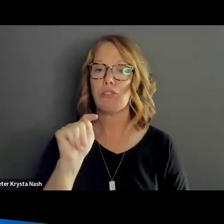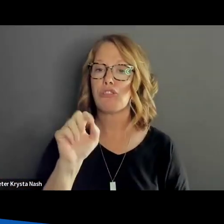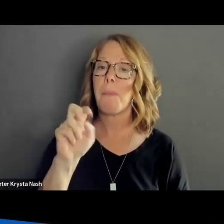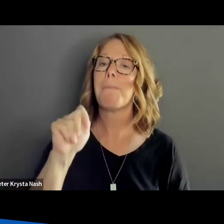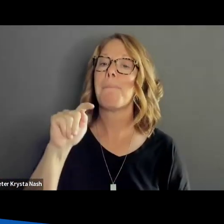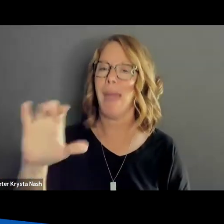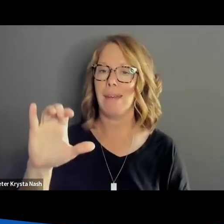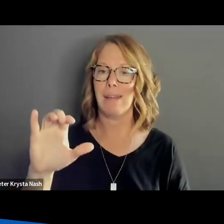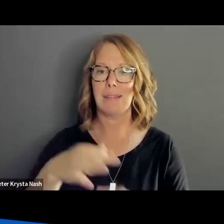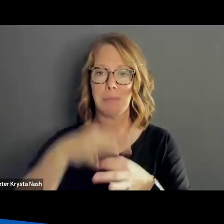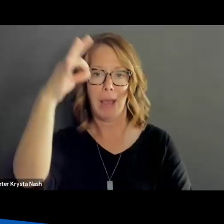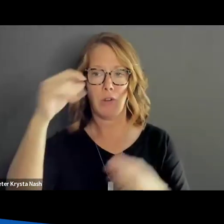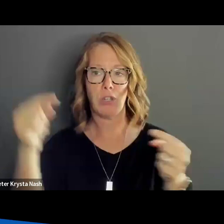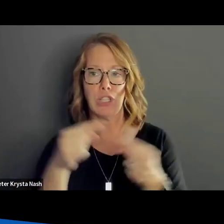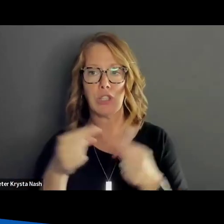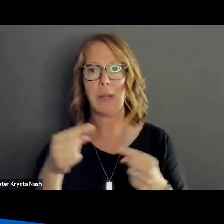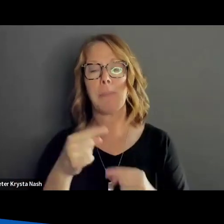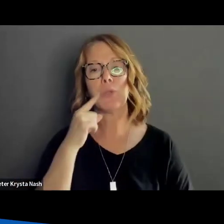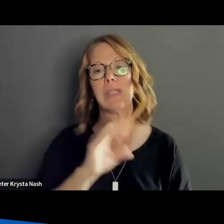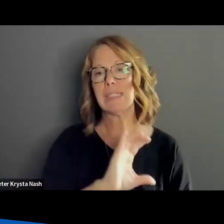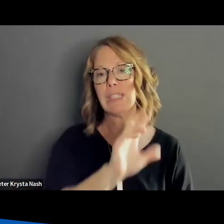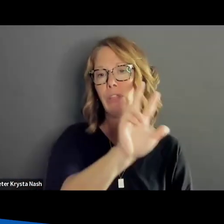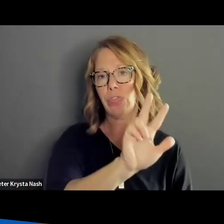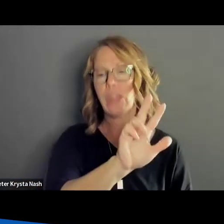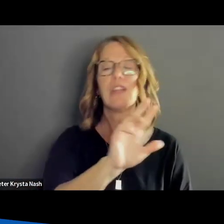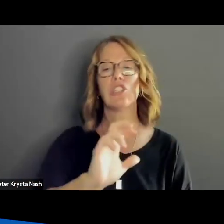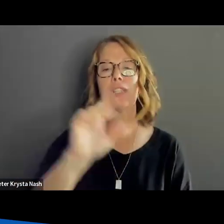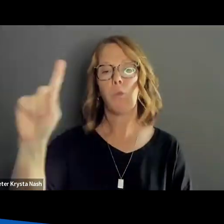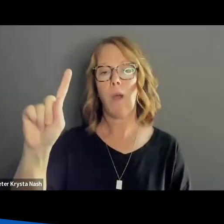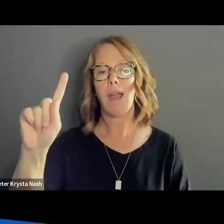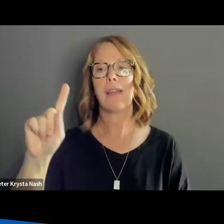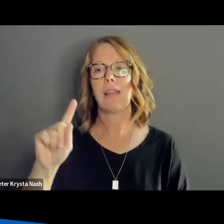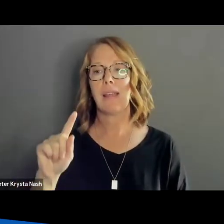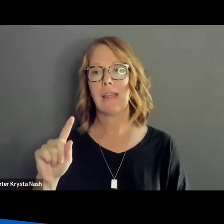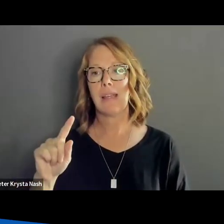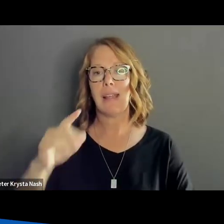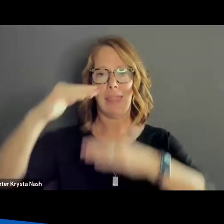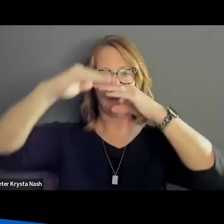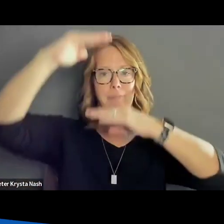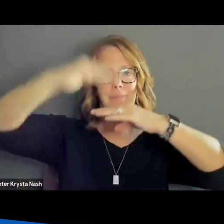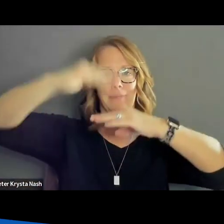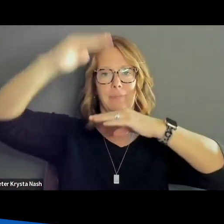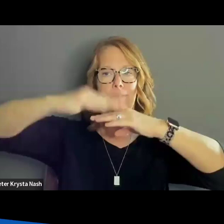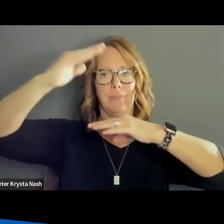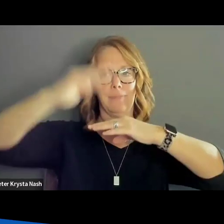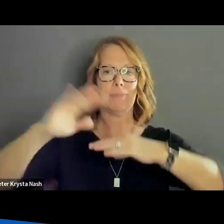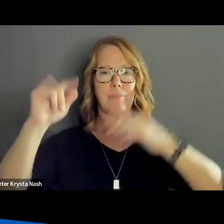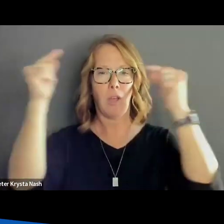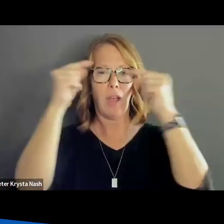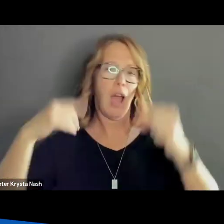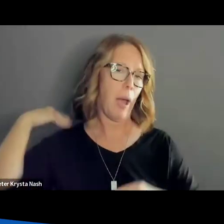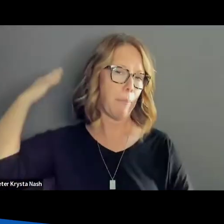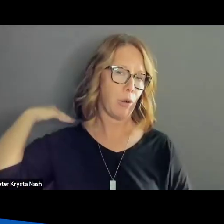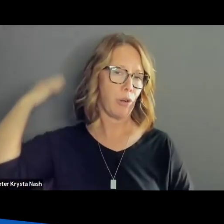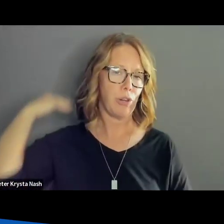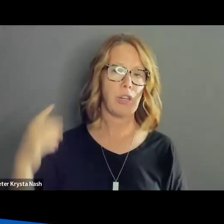spinal cord injury between cervical level 1 and thoracic level 12, so that upper motor neuron injury.